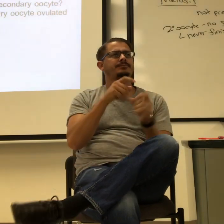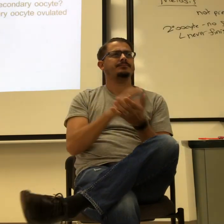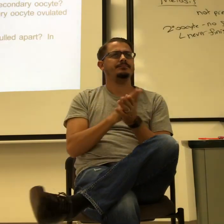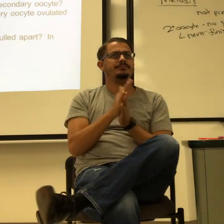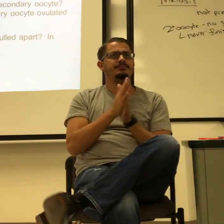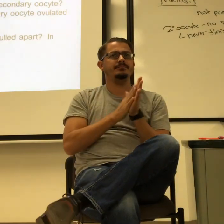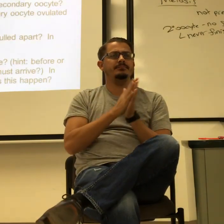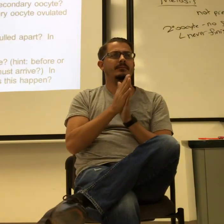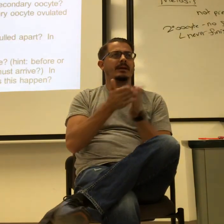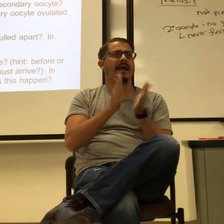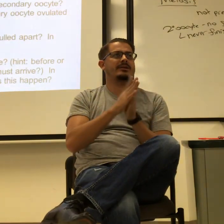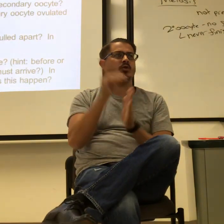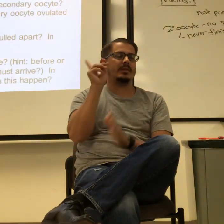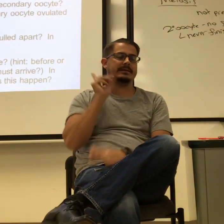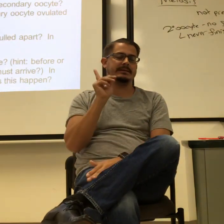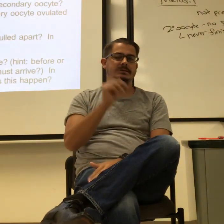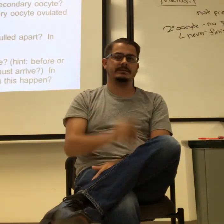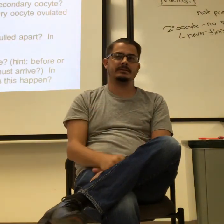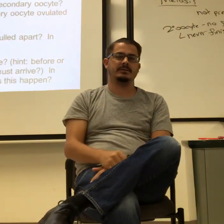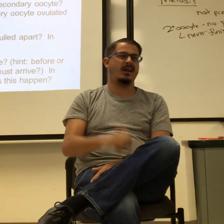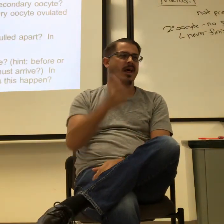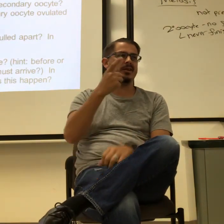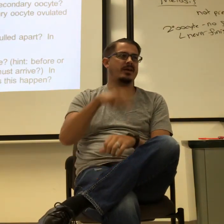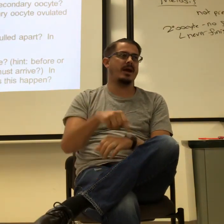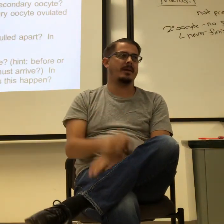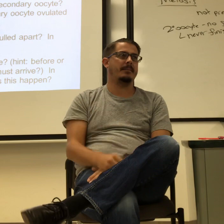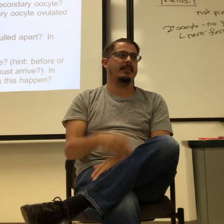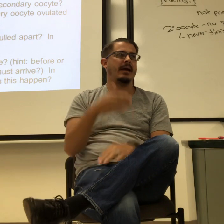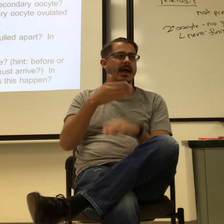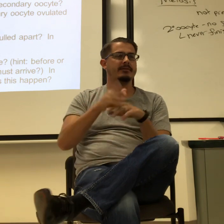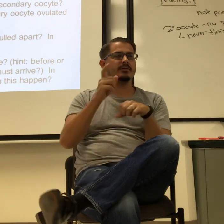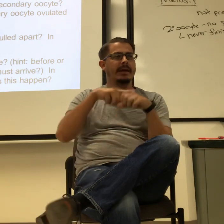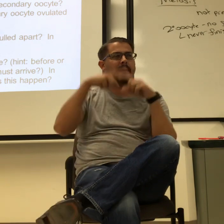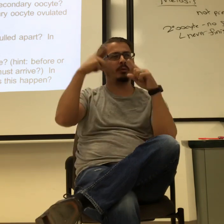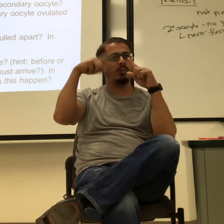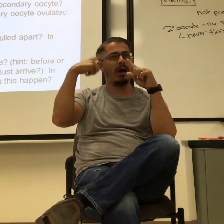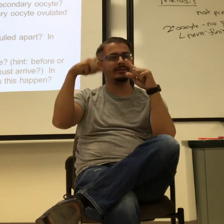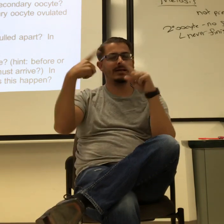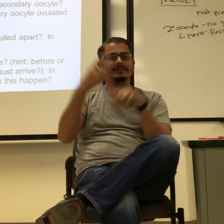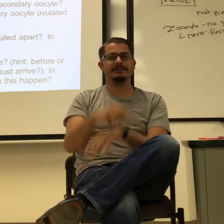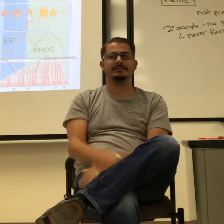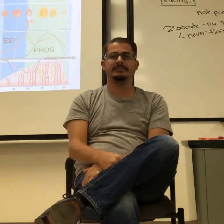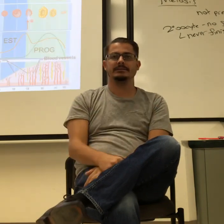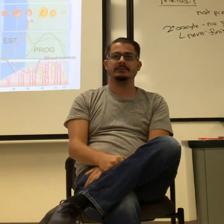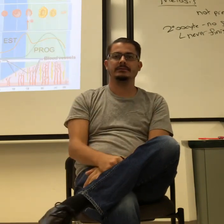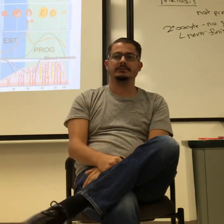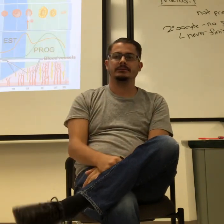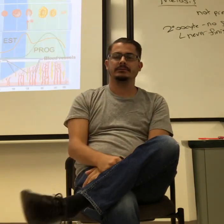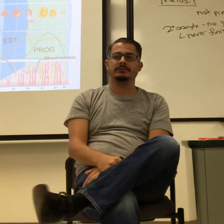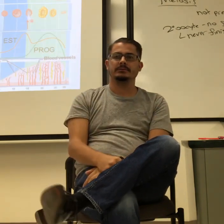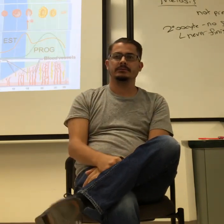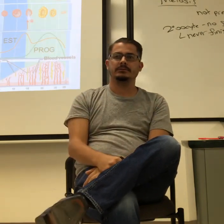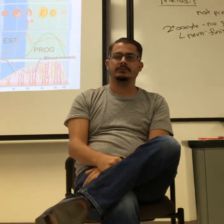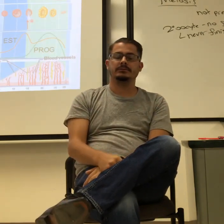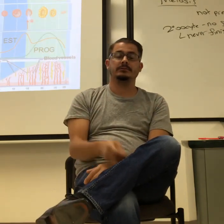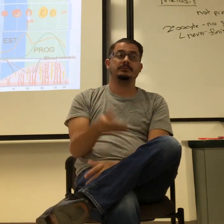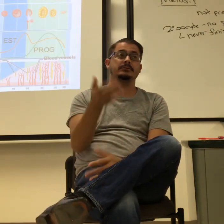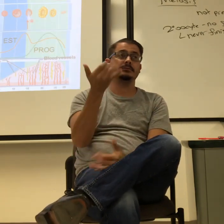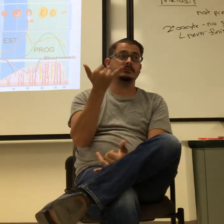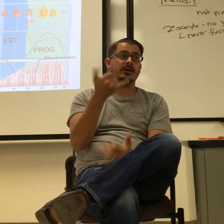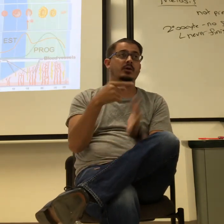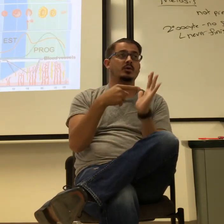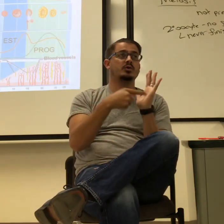you these some other time after you've had time to process the information. So what I want to do now to kind of like